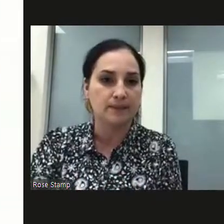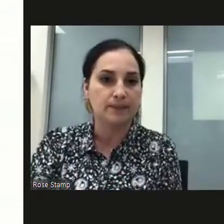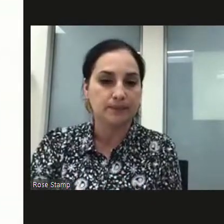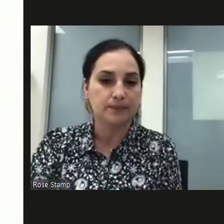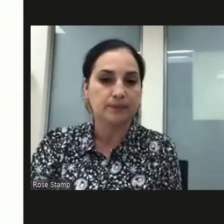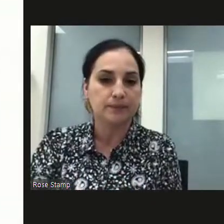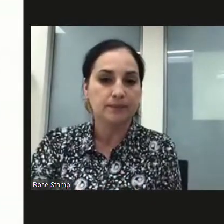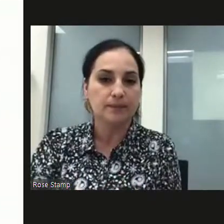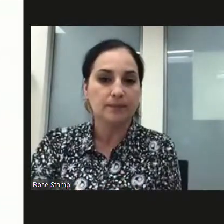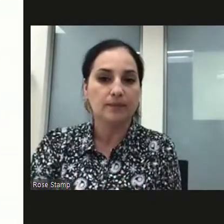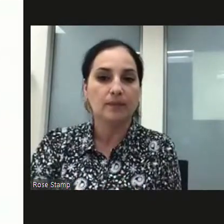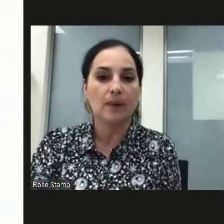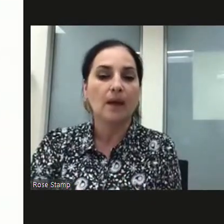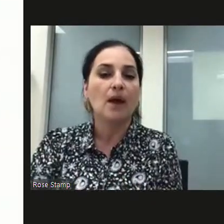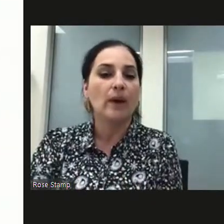possibilities.